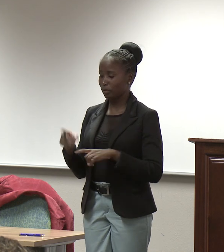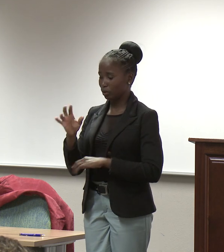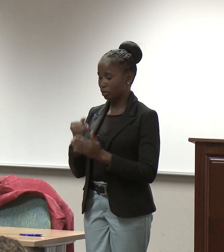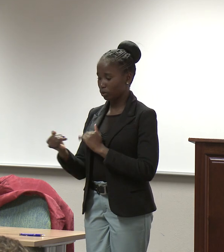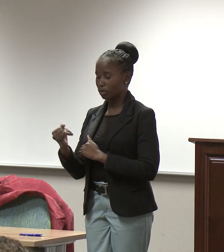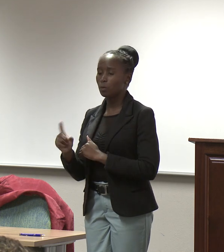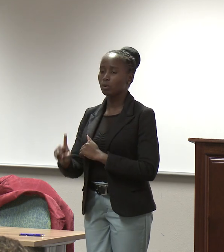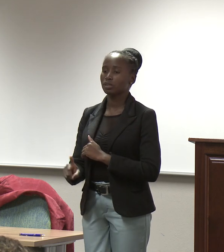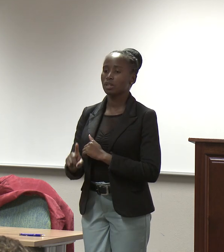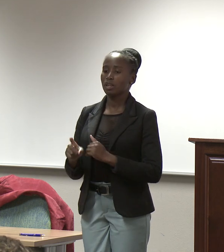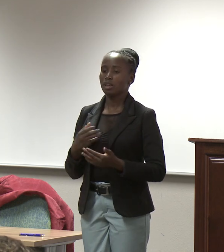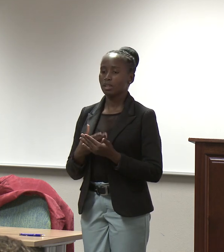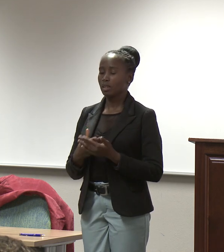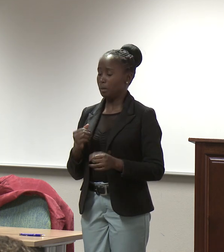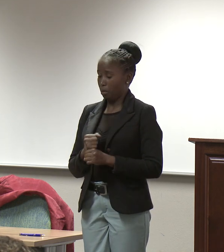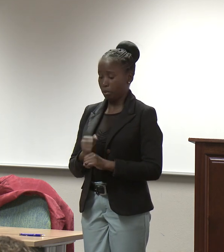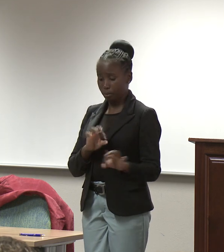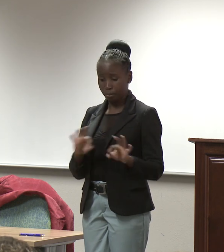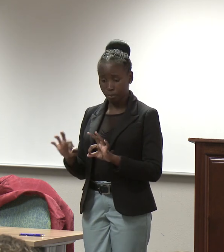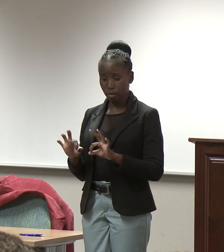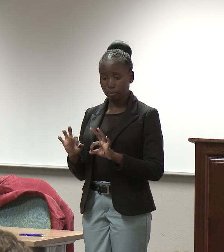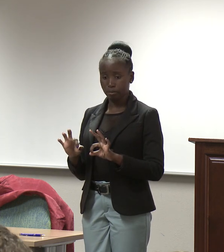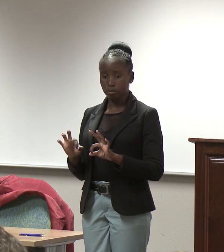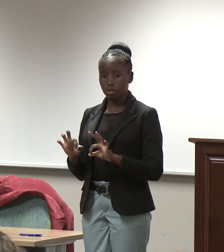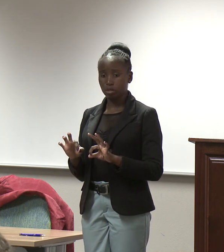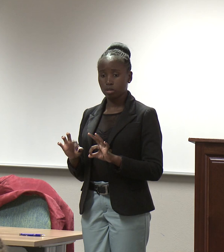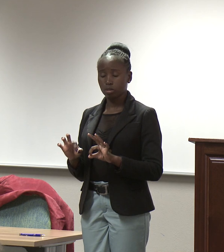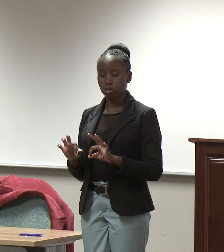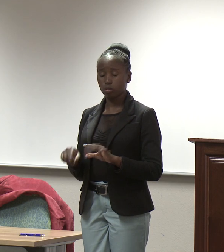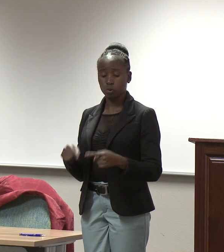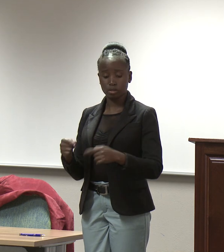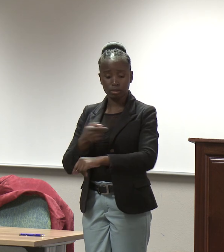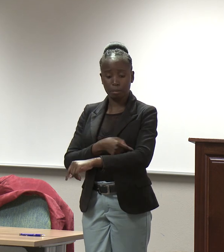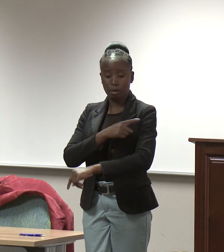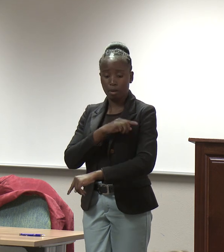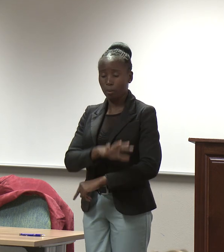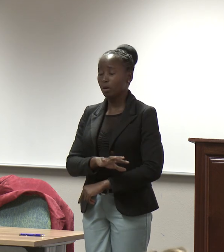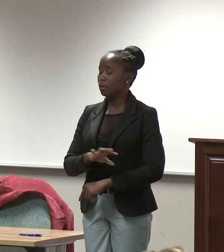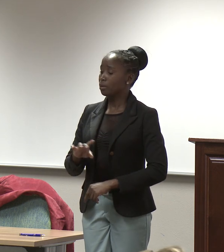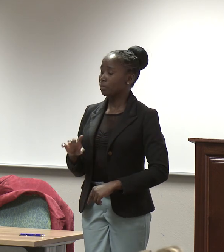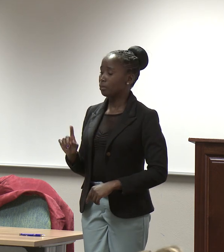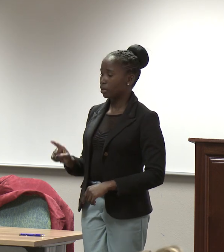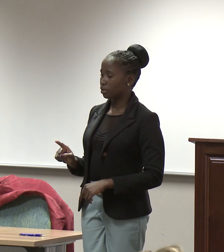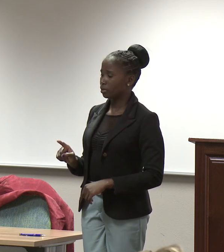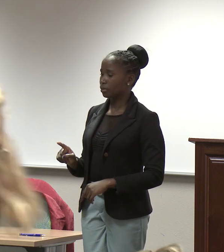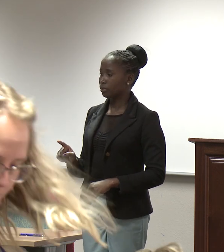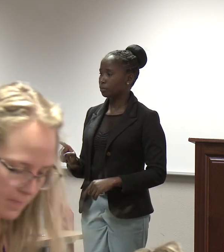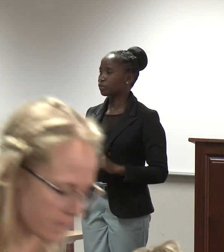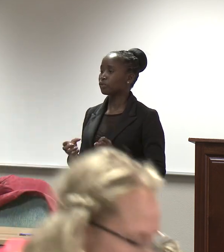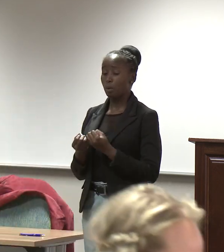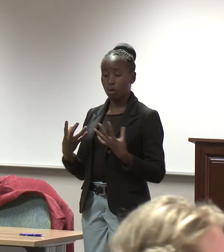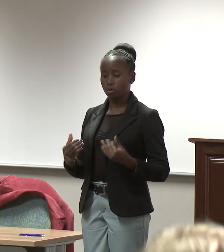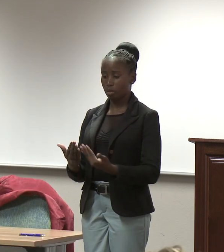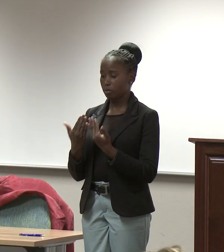may criticize power, be it on the, because the problem of the scholars